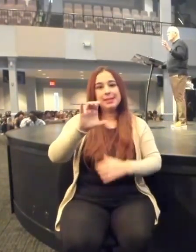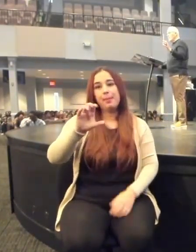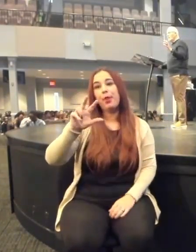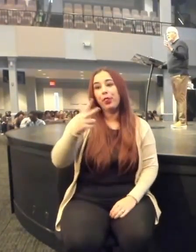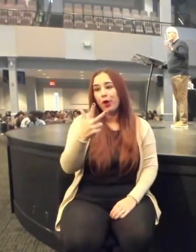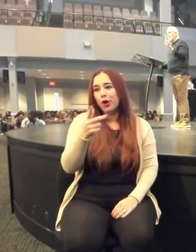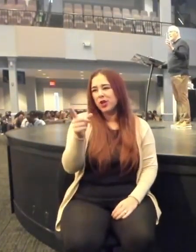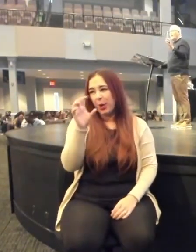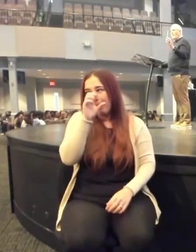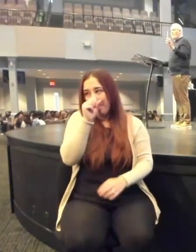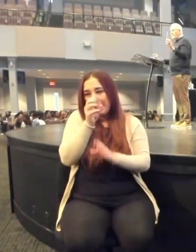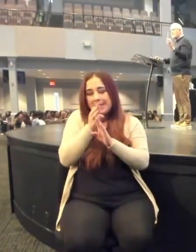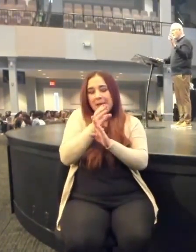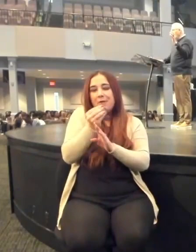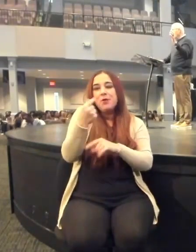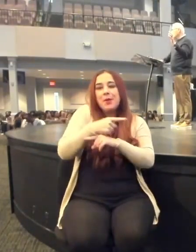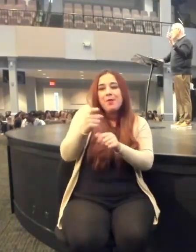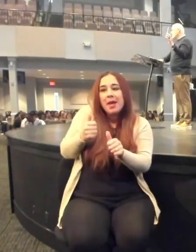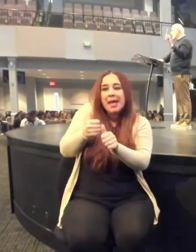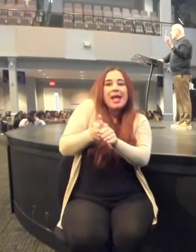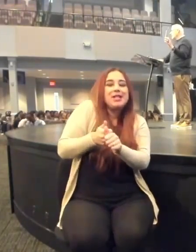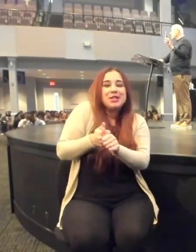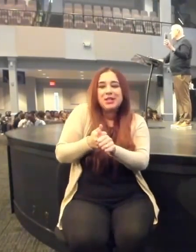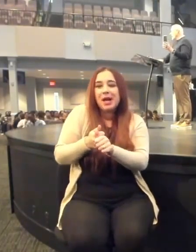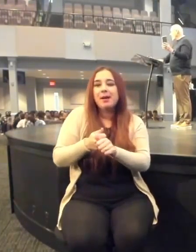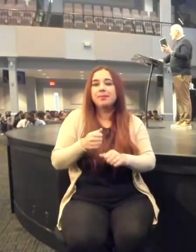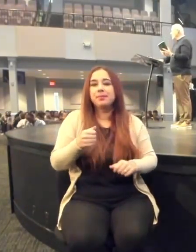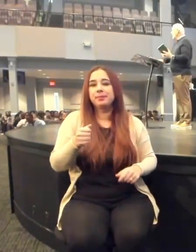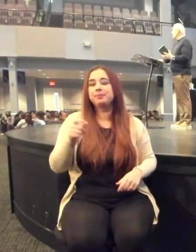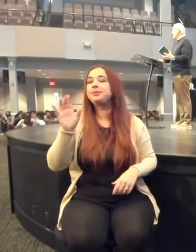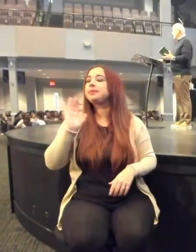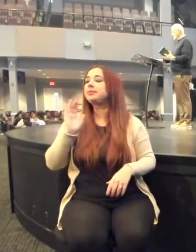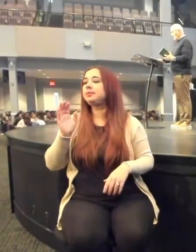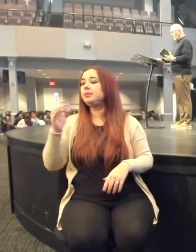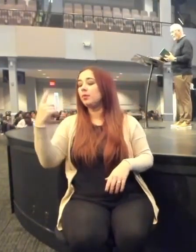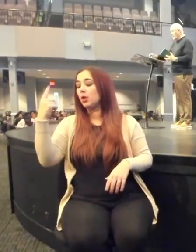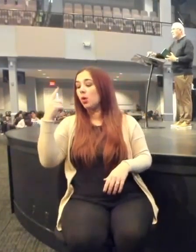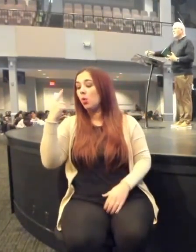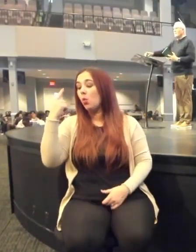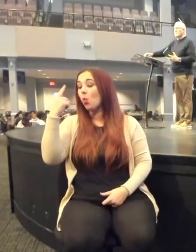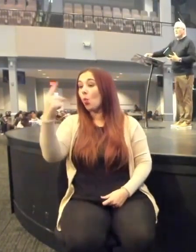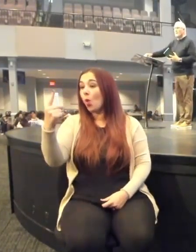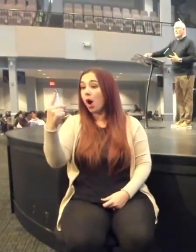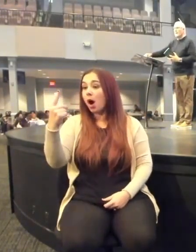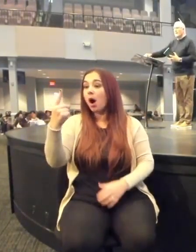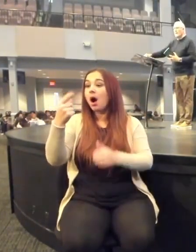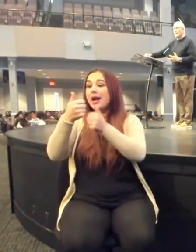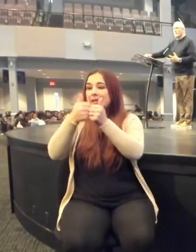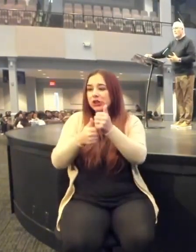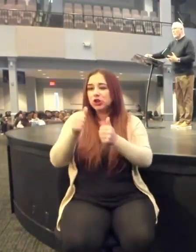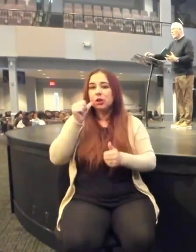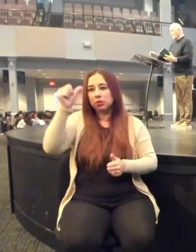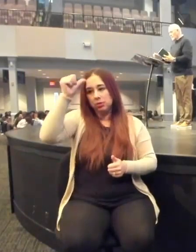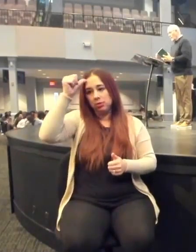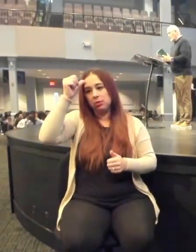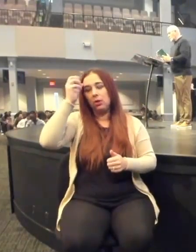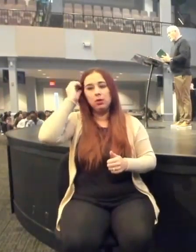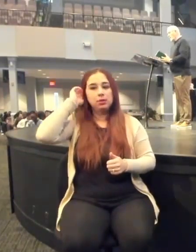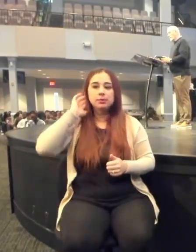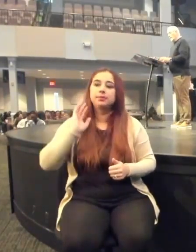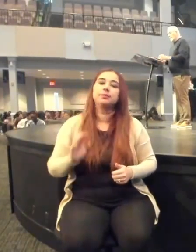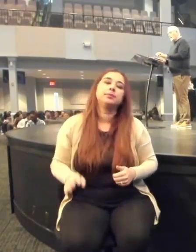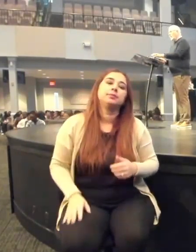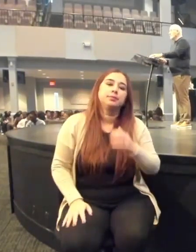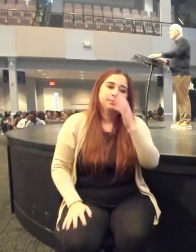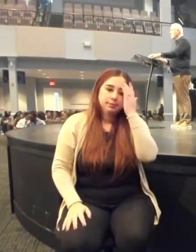so you'll do a little catch-up on this. And so it's our gift to you. Take one per adult if you don't mind. And of course, all the young people, you're welcome to one as